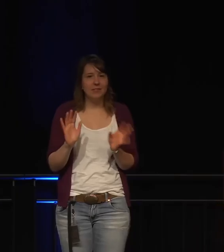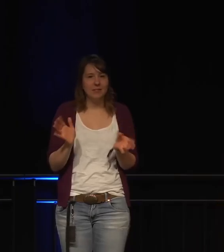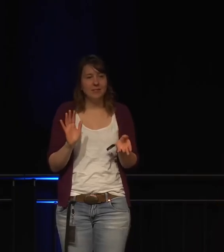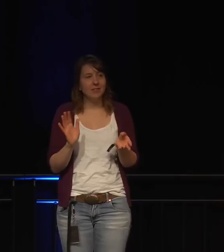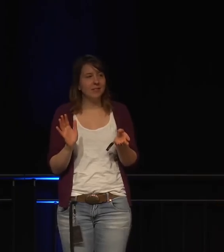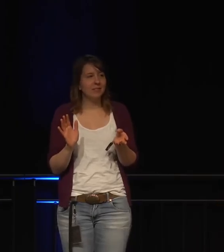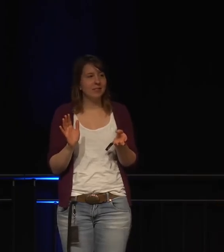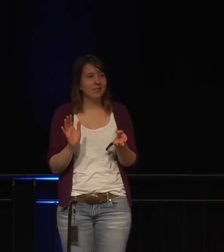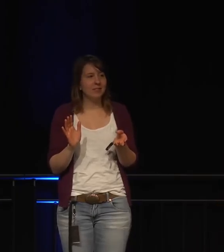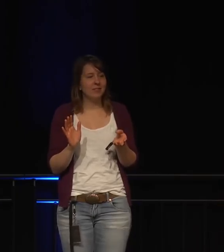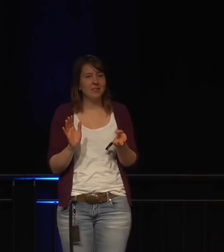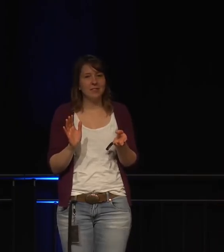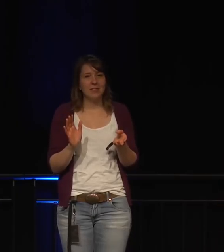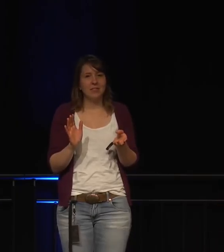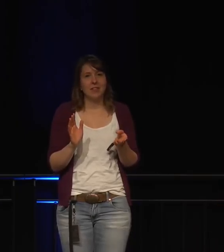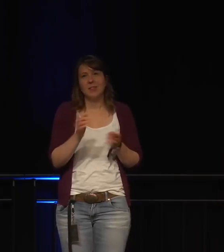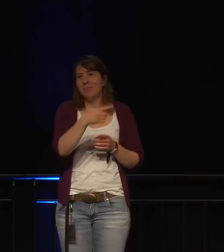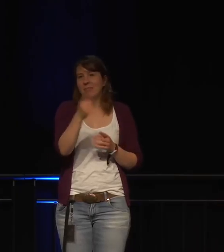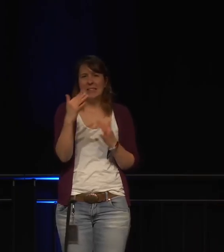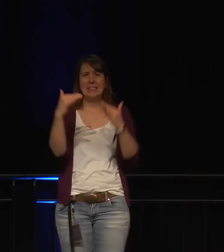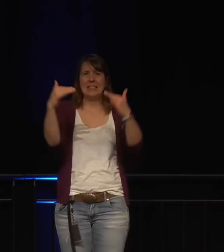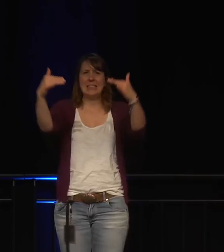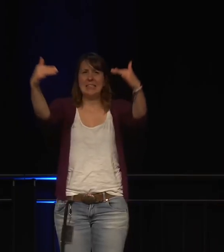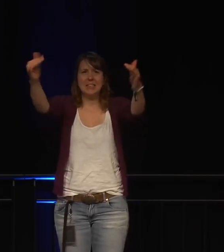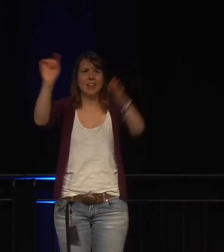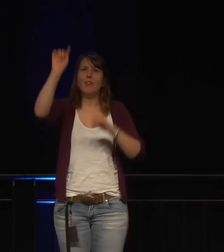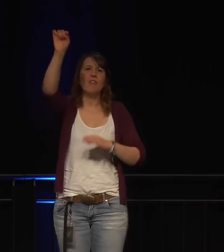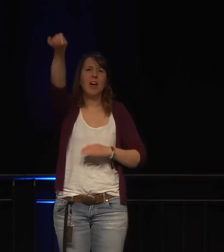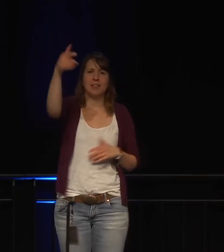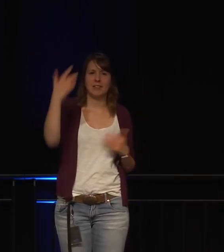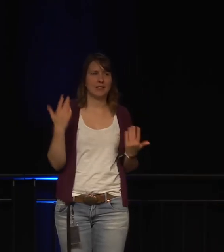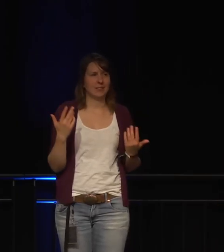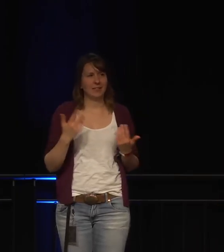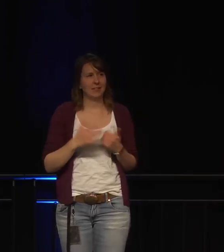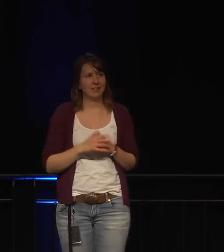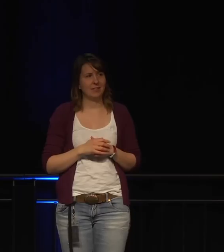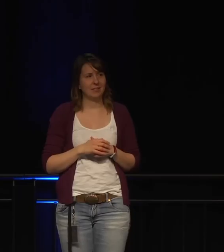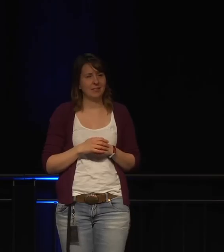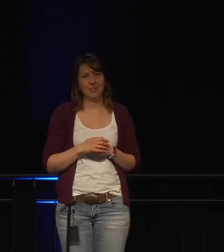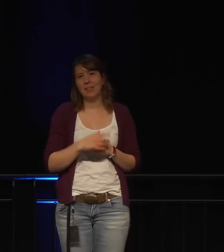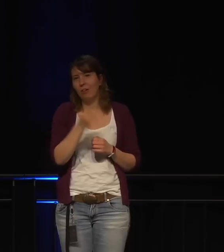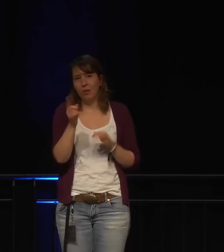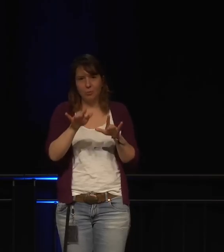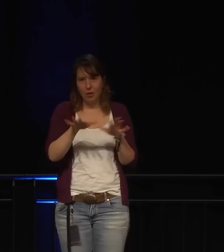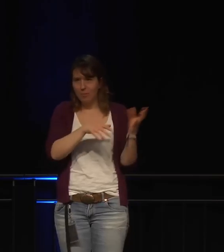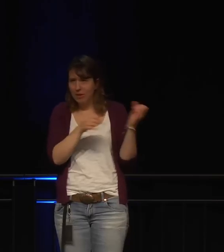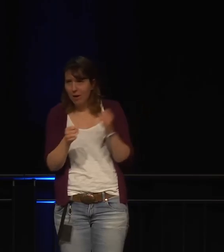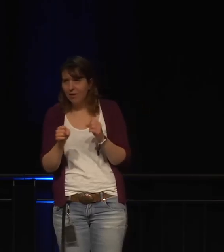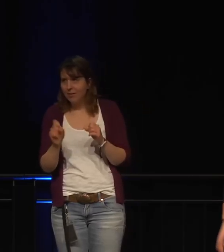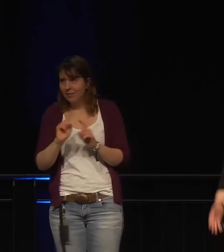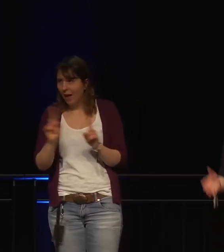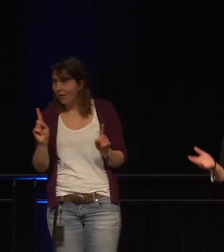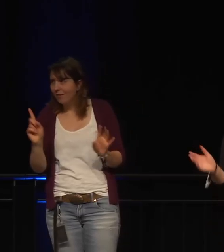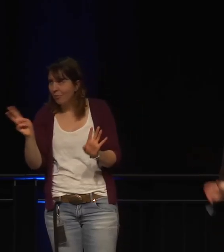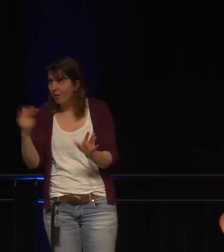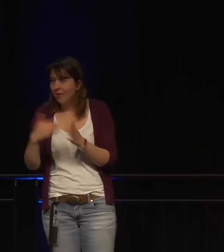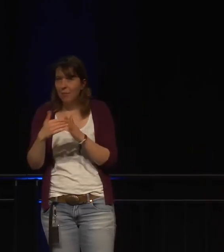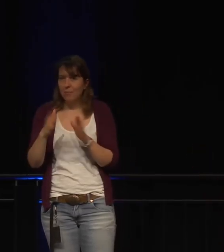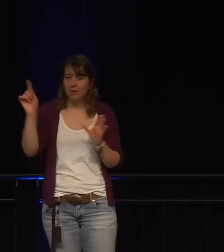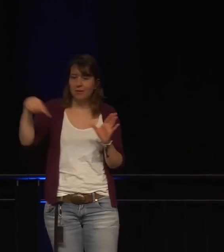Okay, that's what I recorded earlier. But there is some time